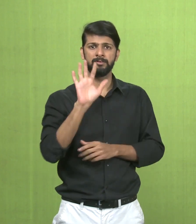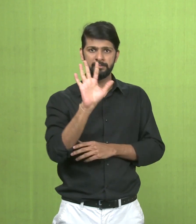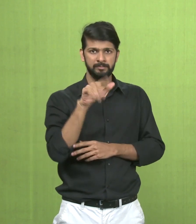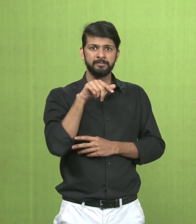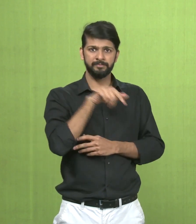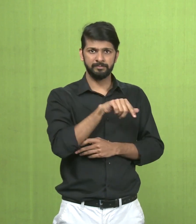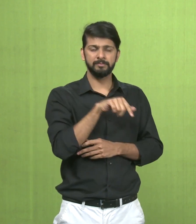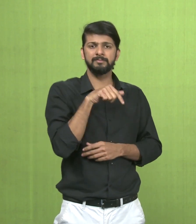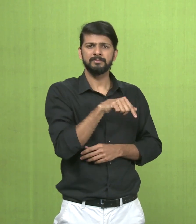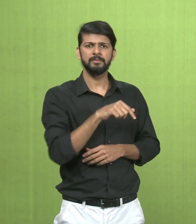Question number 5.